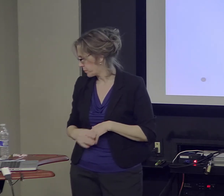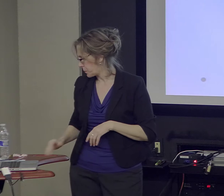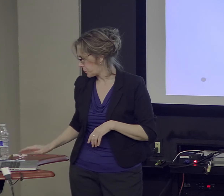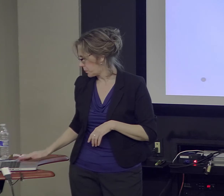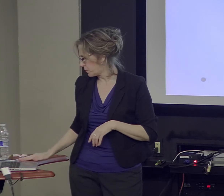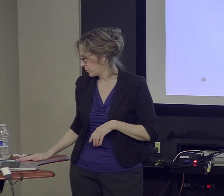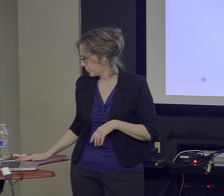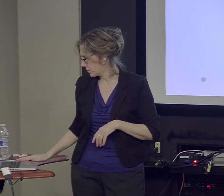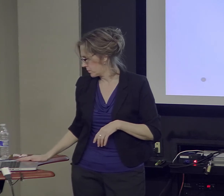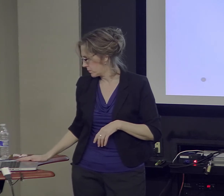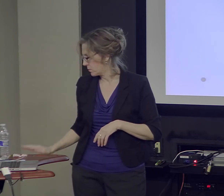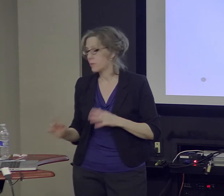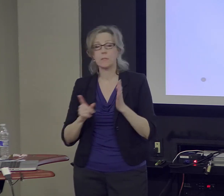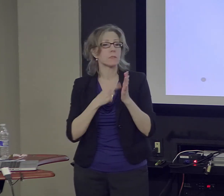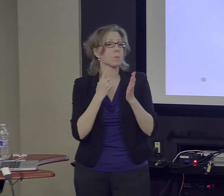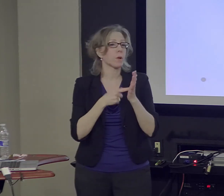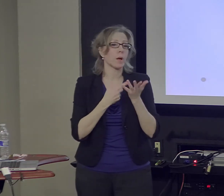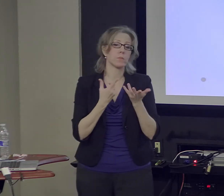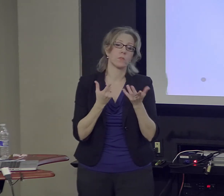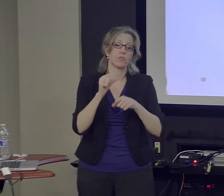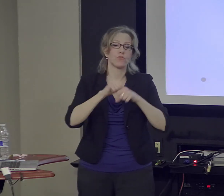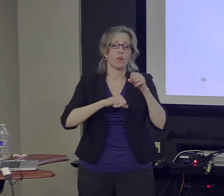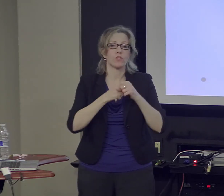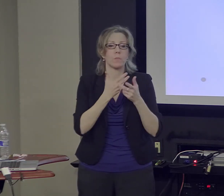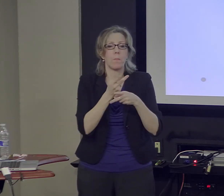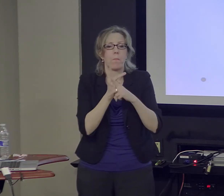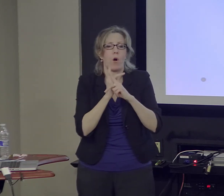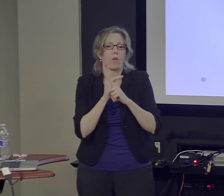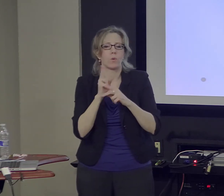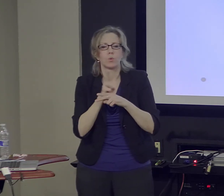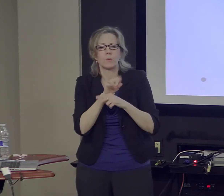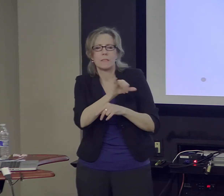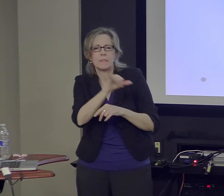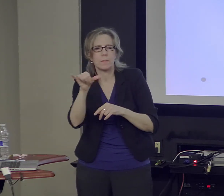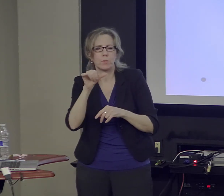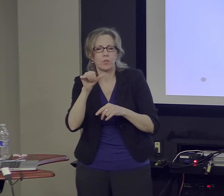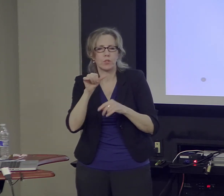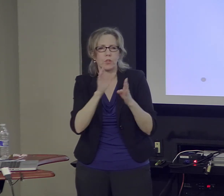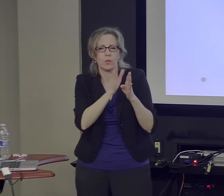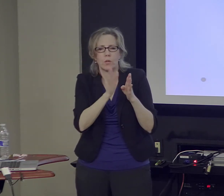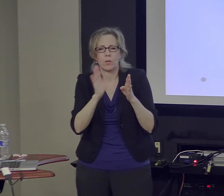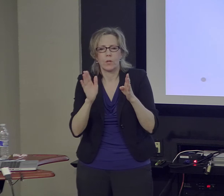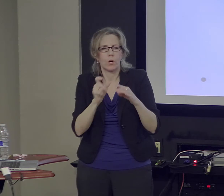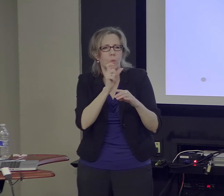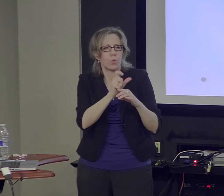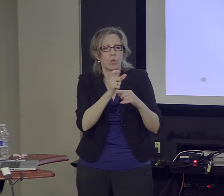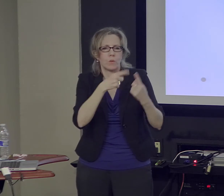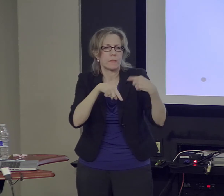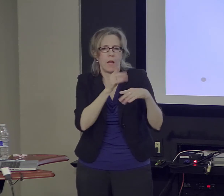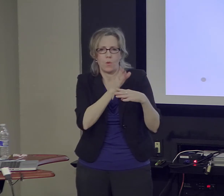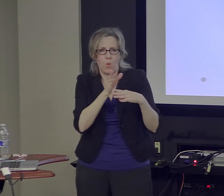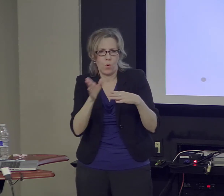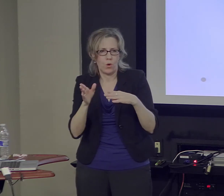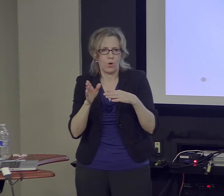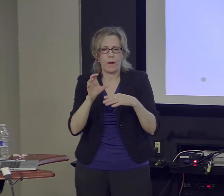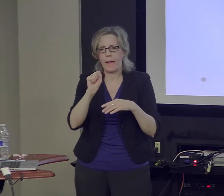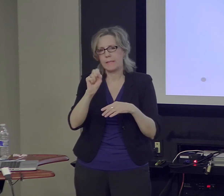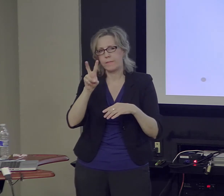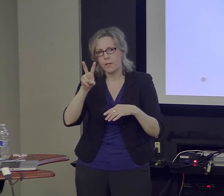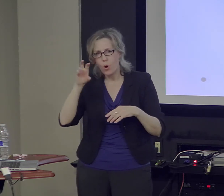full natural signed language. Maybe some of these structures are borrowed from